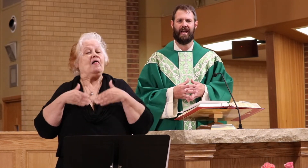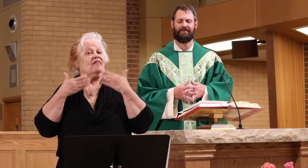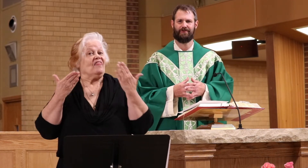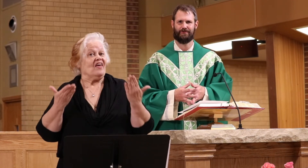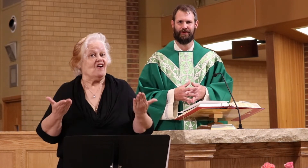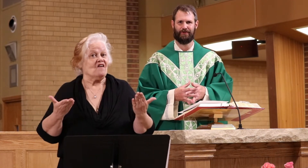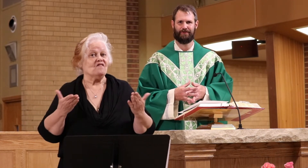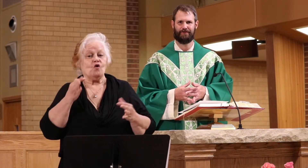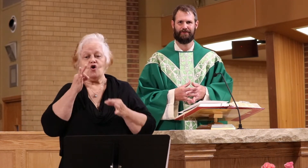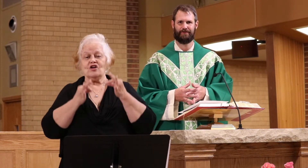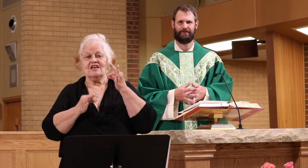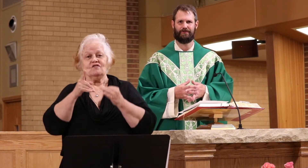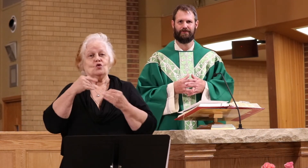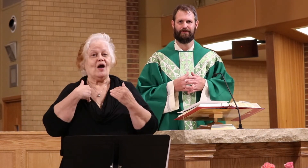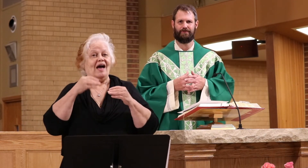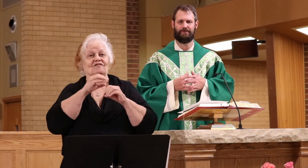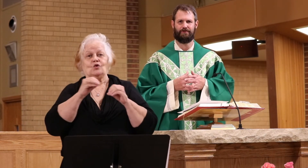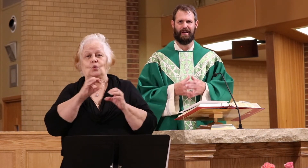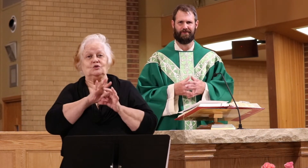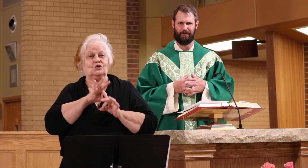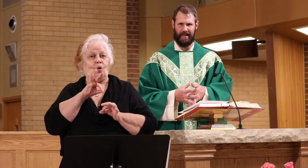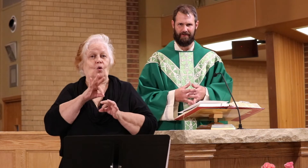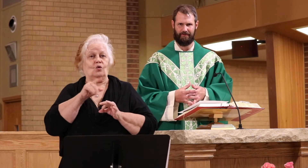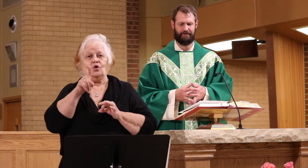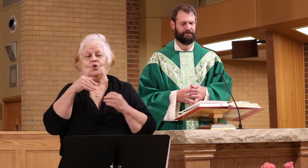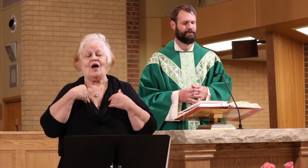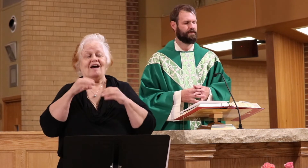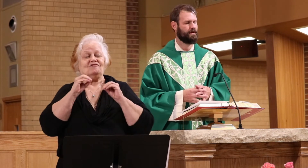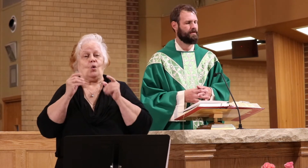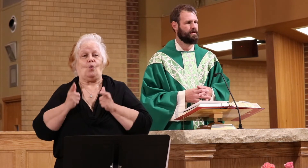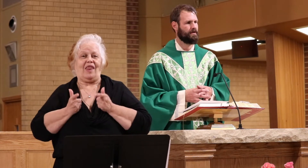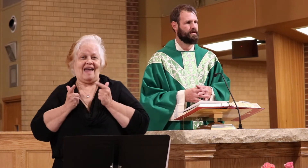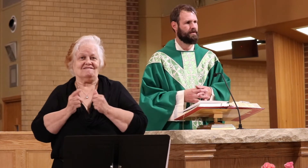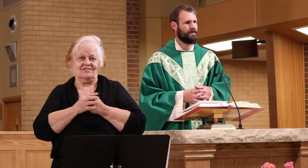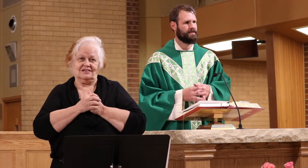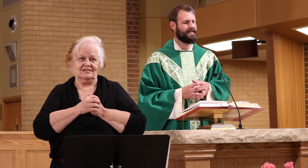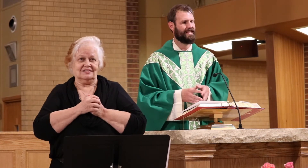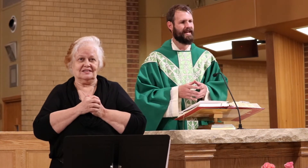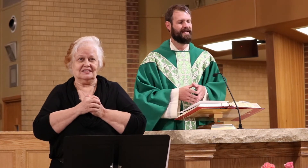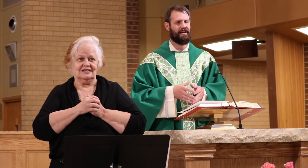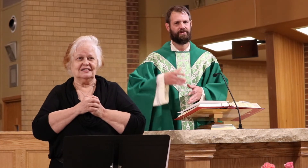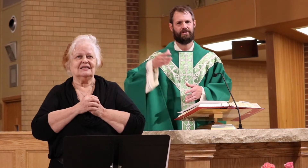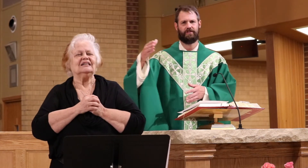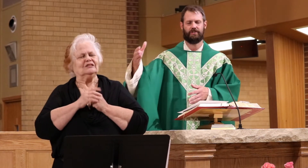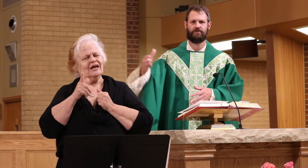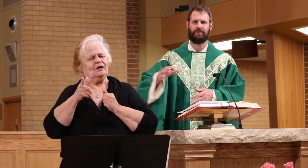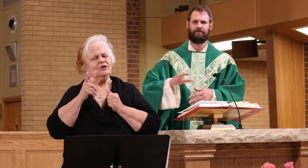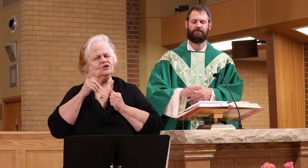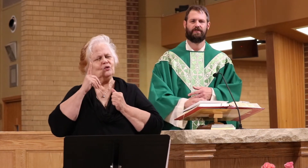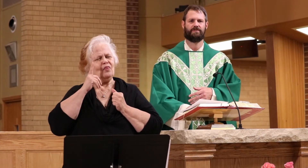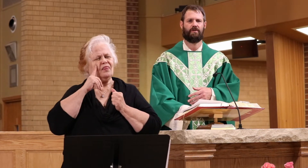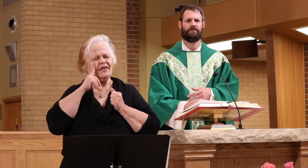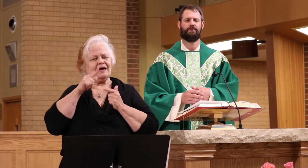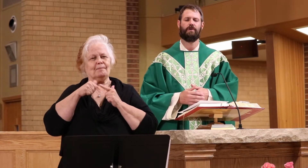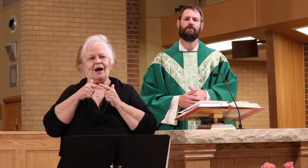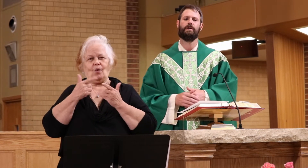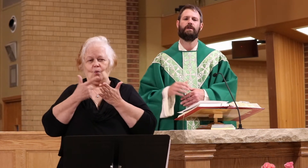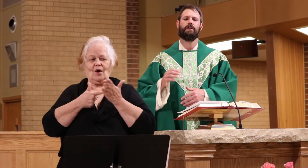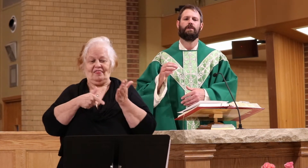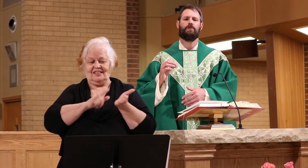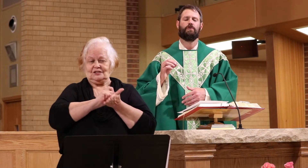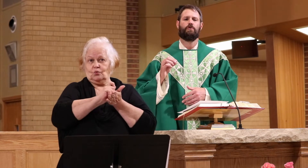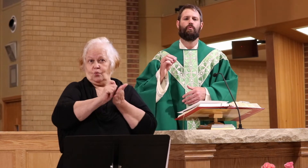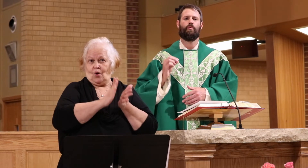Therefore, if you have no soul, you have no life. To take that analogy to the extreme of what this author